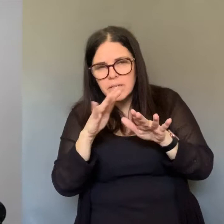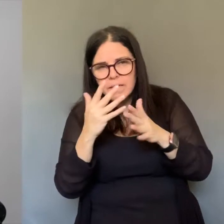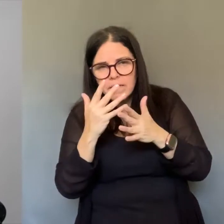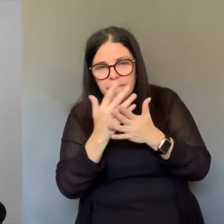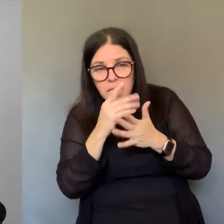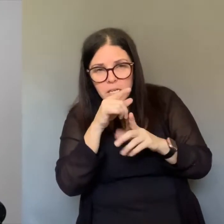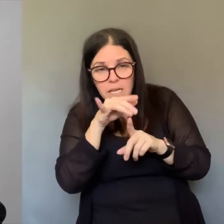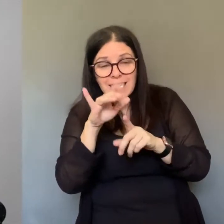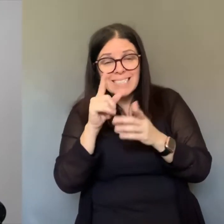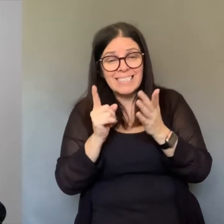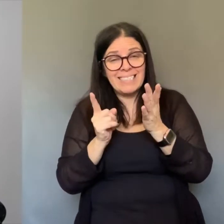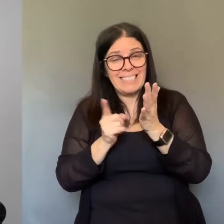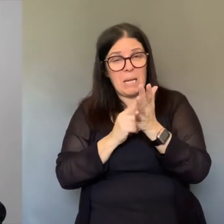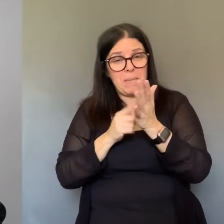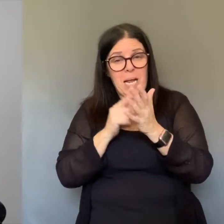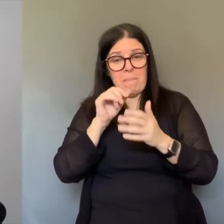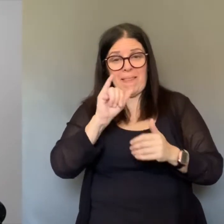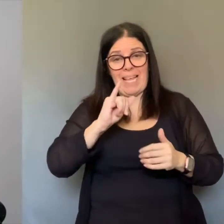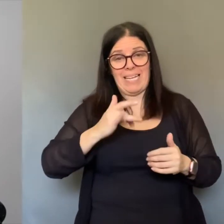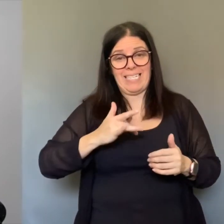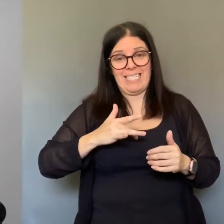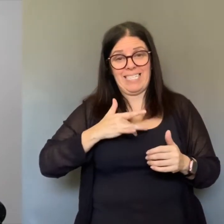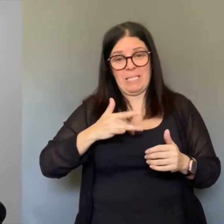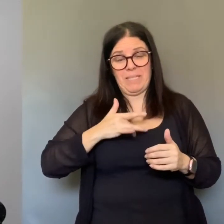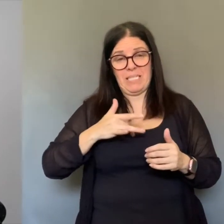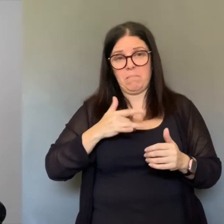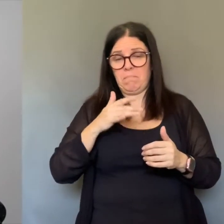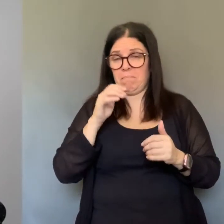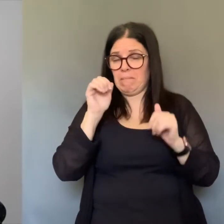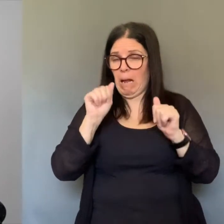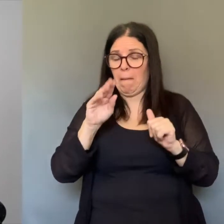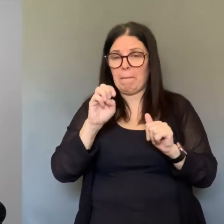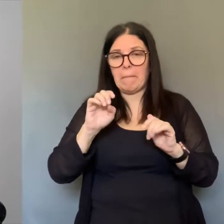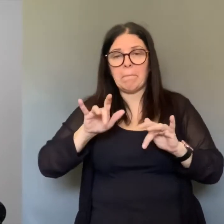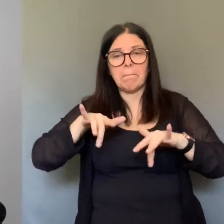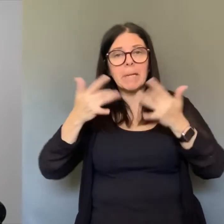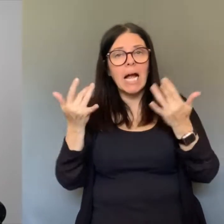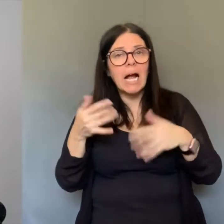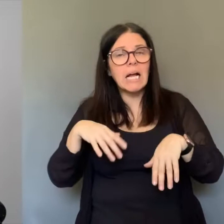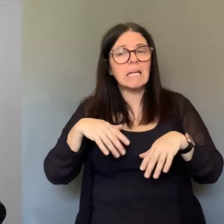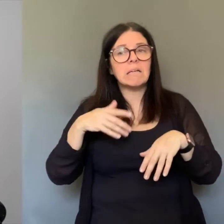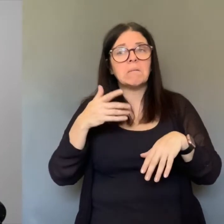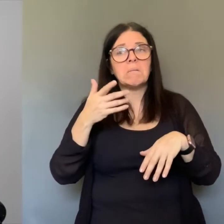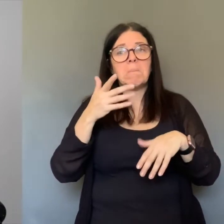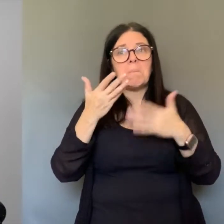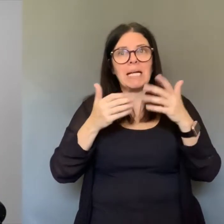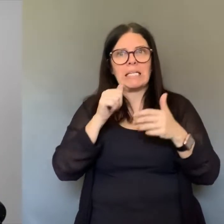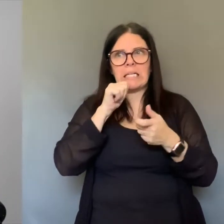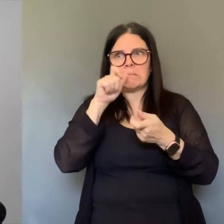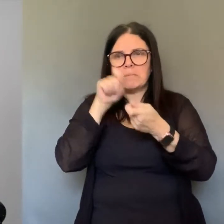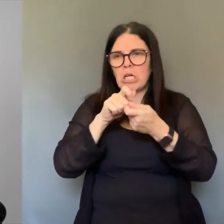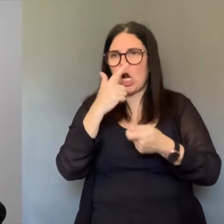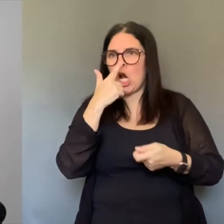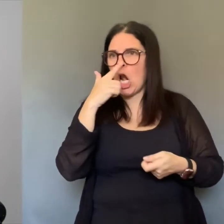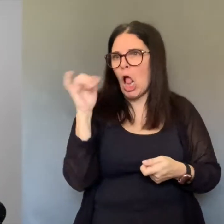any other possible diagnosis. Sometimes the symptoms can be very mild and may be